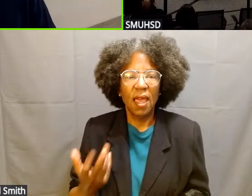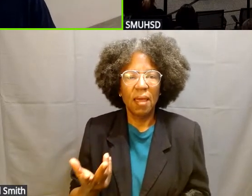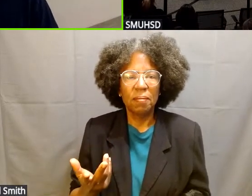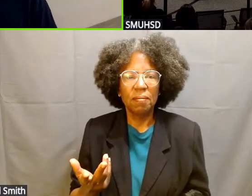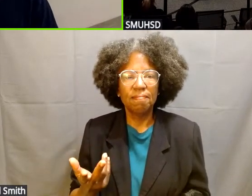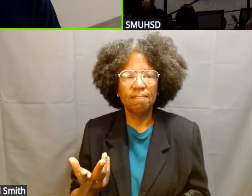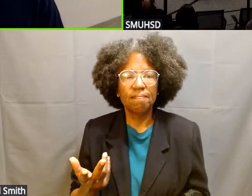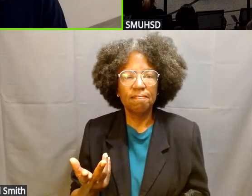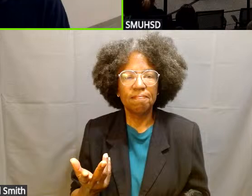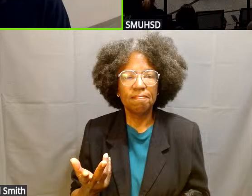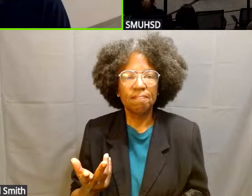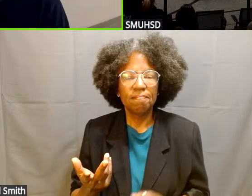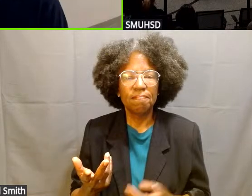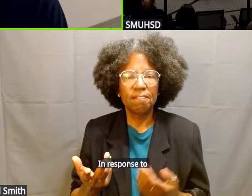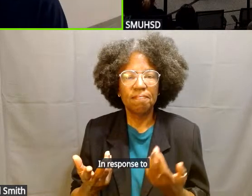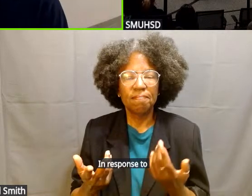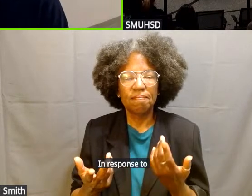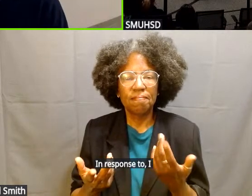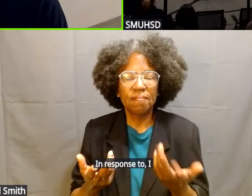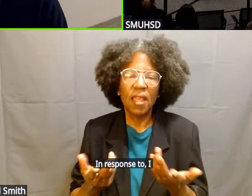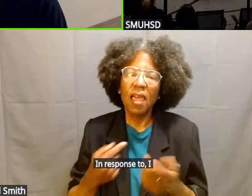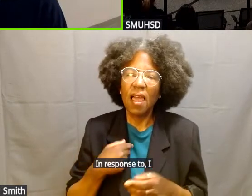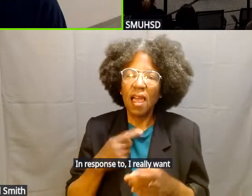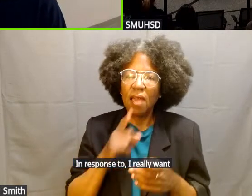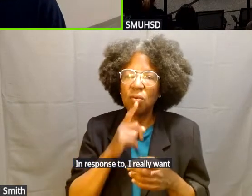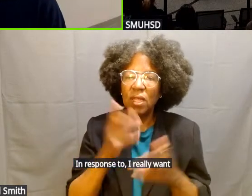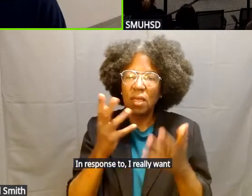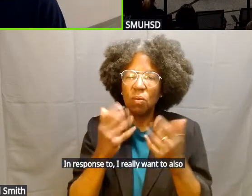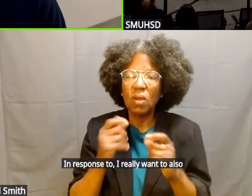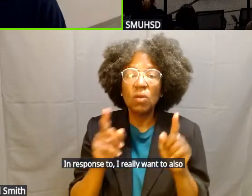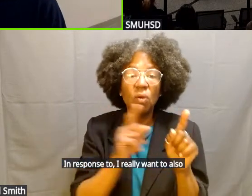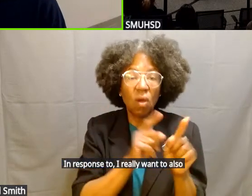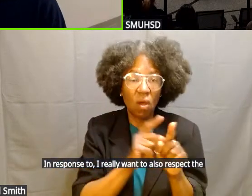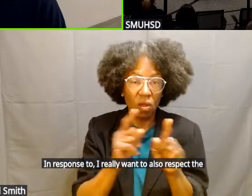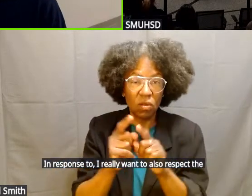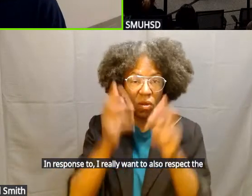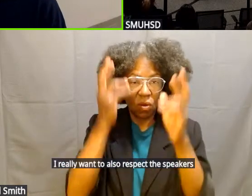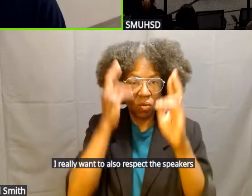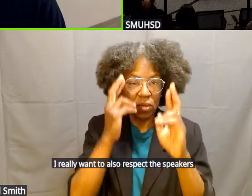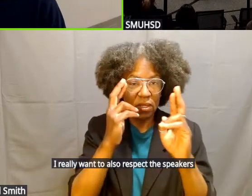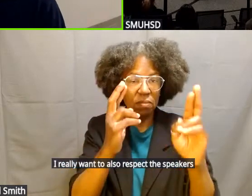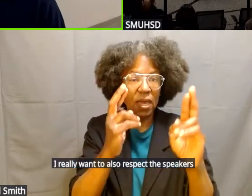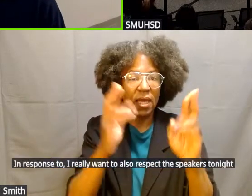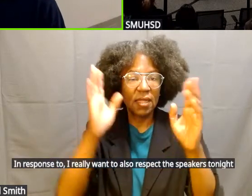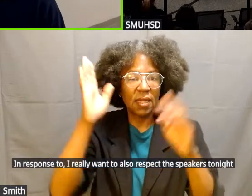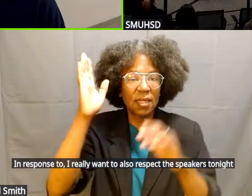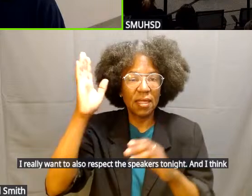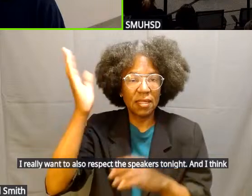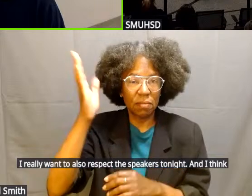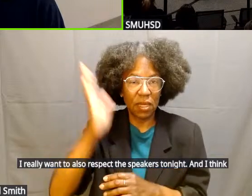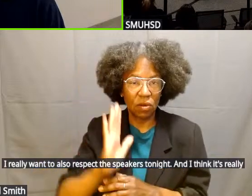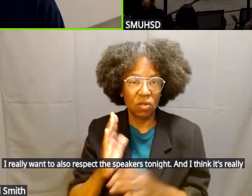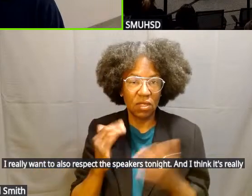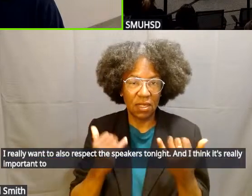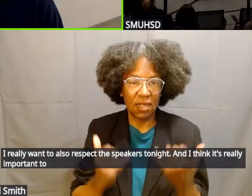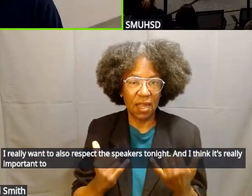In response to, I really want to also respect the speakers tonight, and I think it's really important